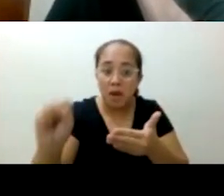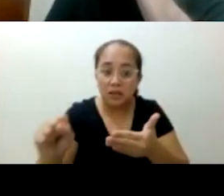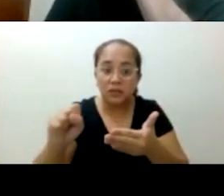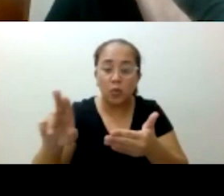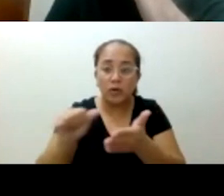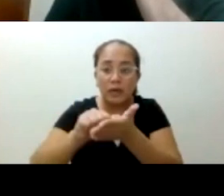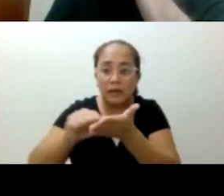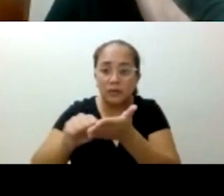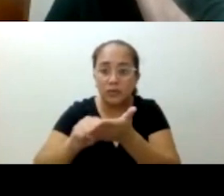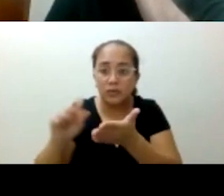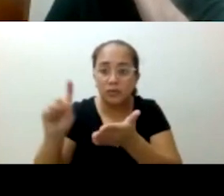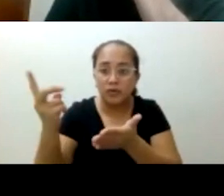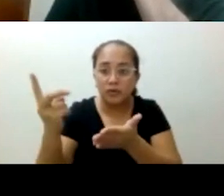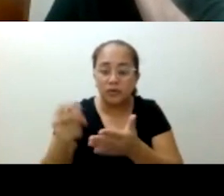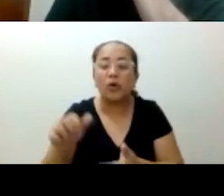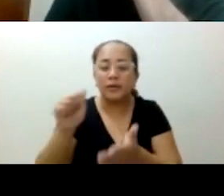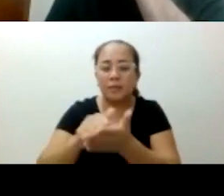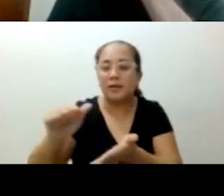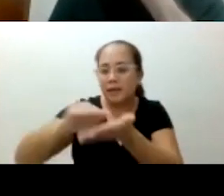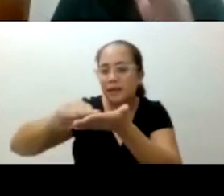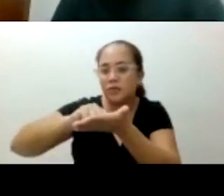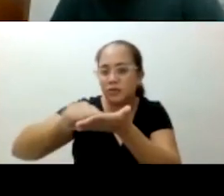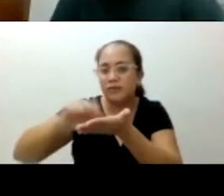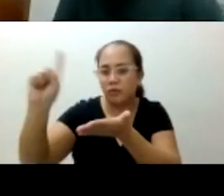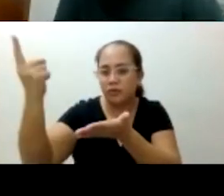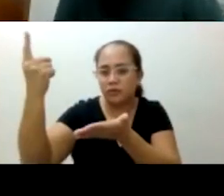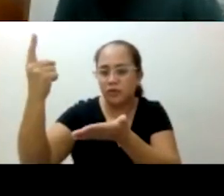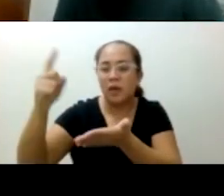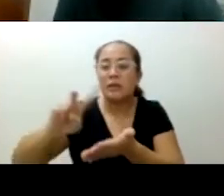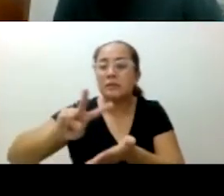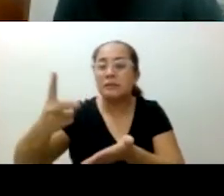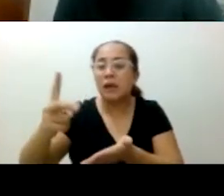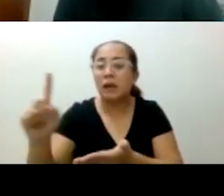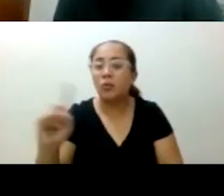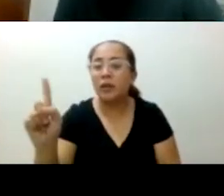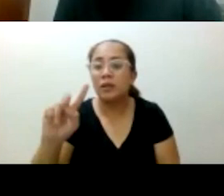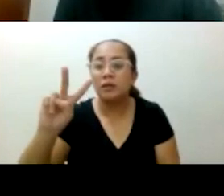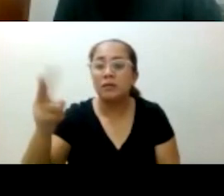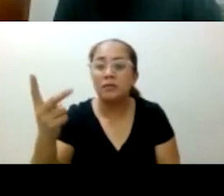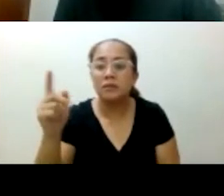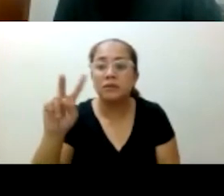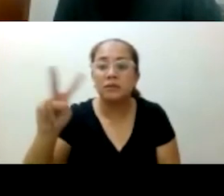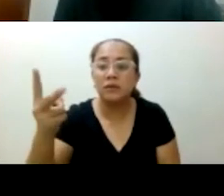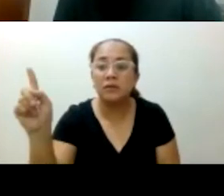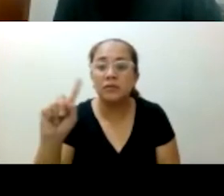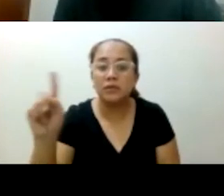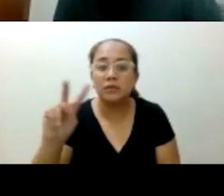Eraser. Peeps is saying. Eraser, yes. And then what goes second in this list?